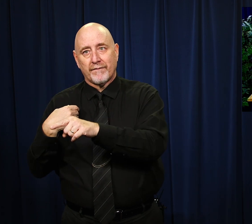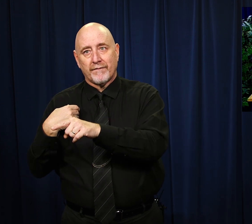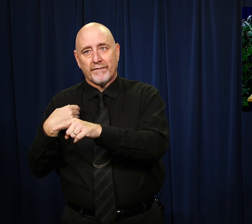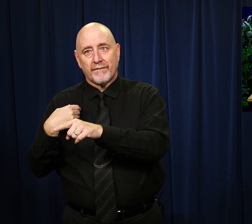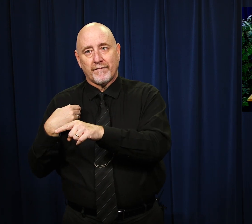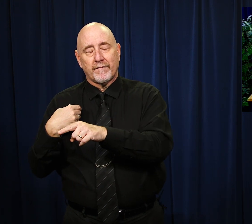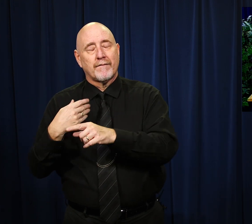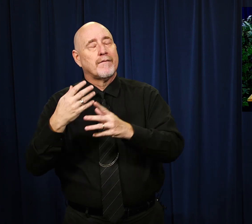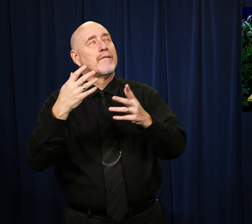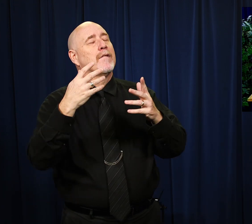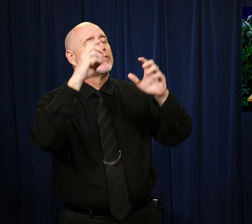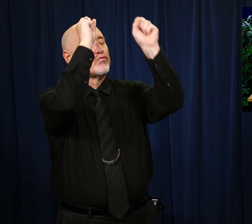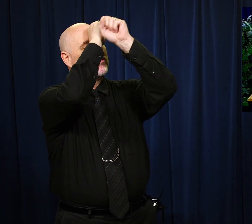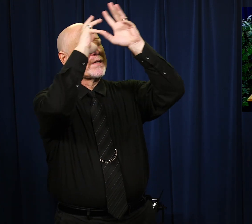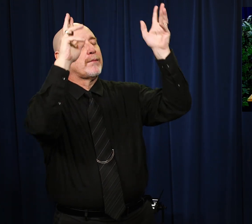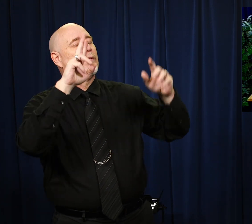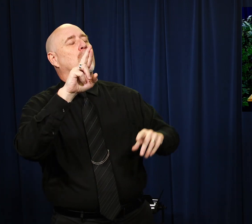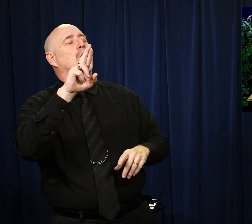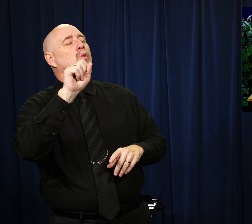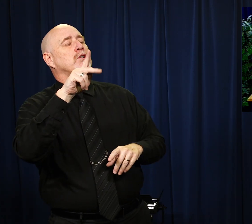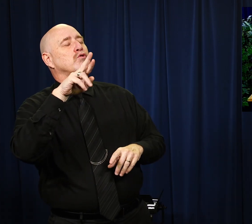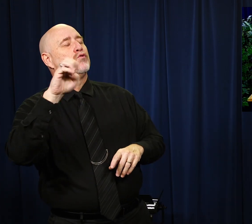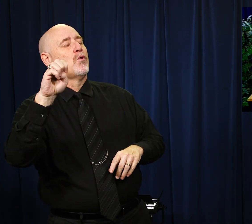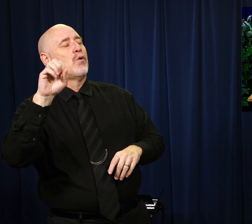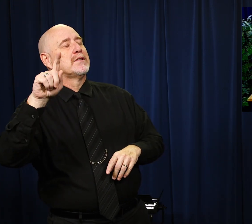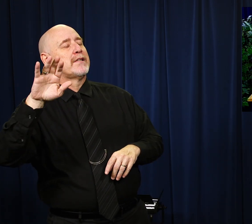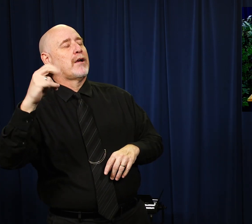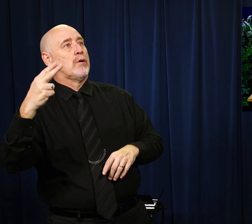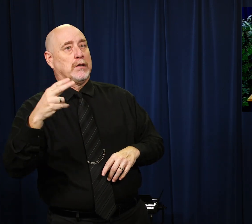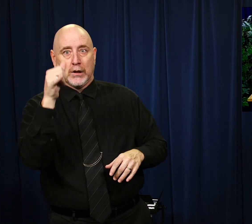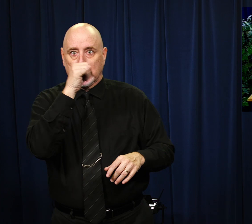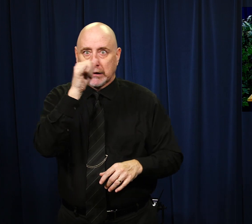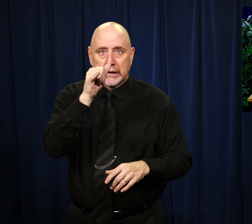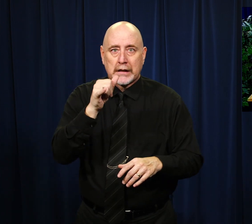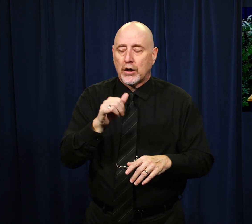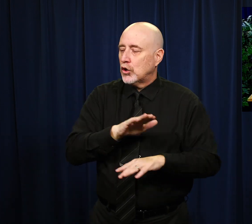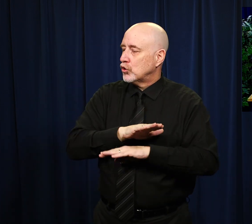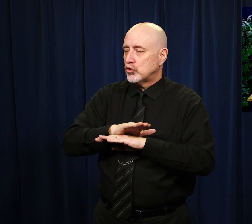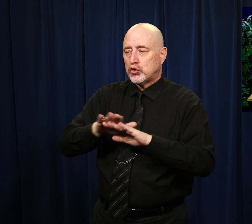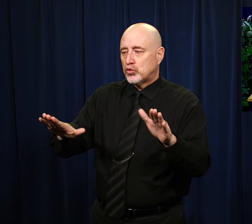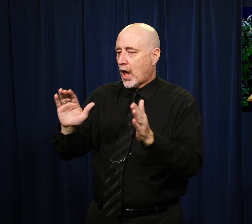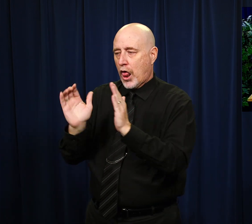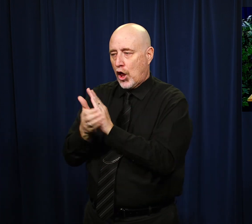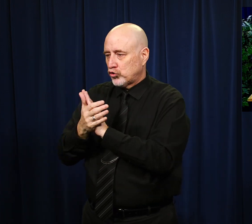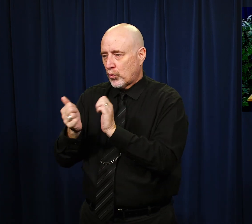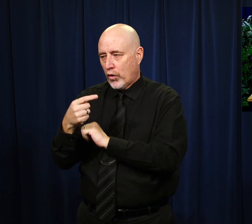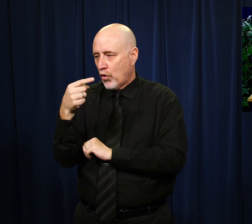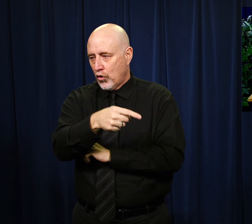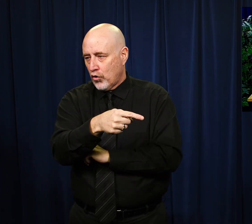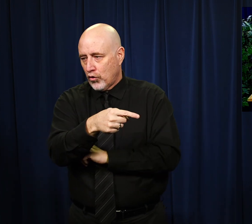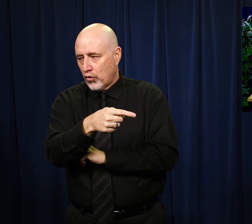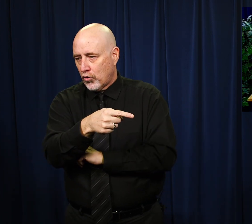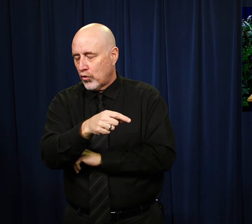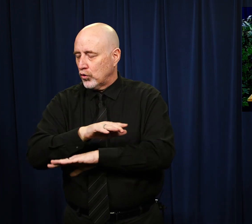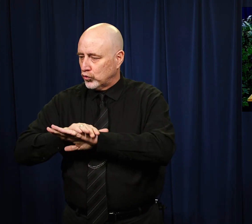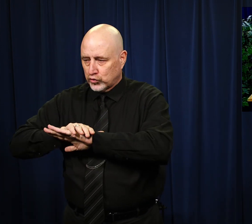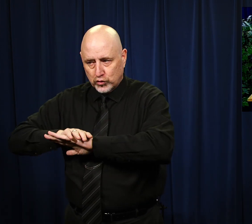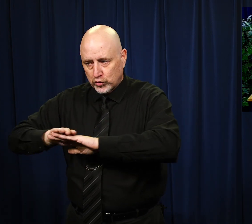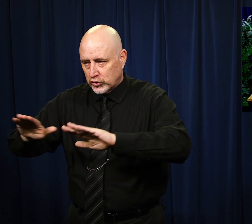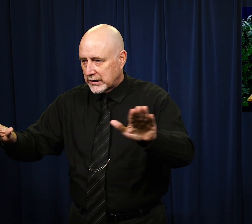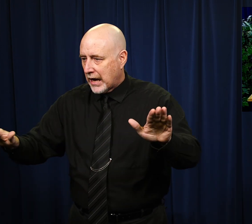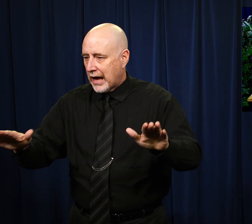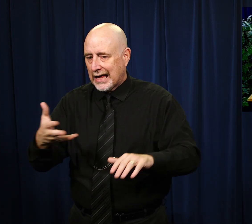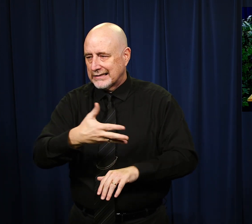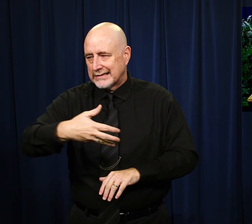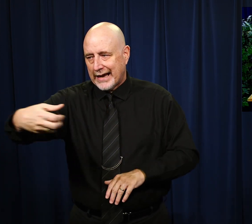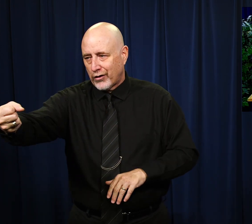Restore Sarah. Uh-oh. Do not commit adultery with her. Do not